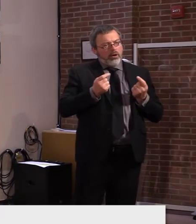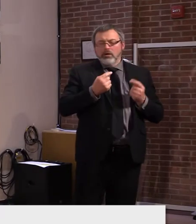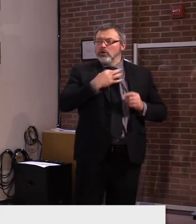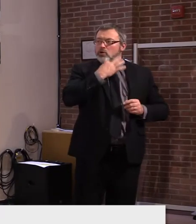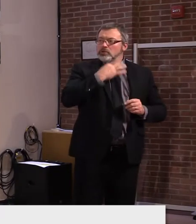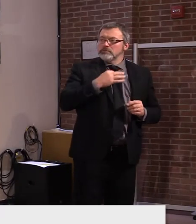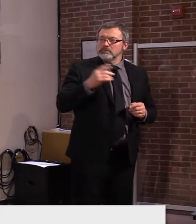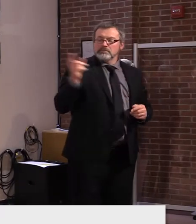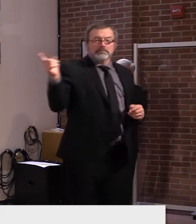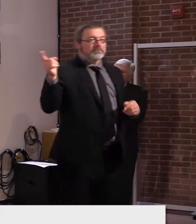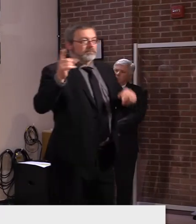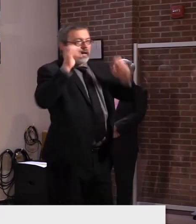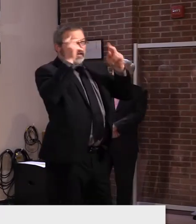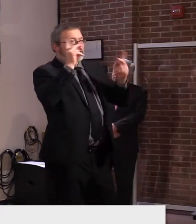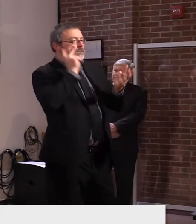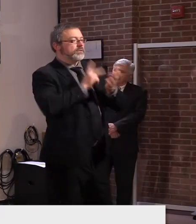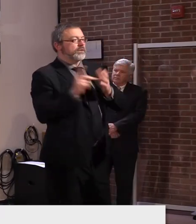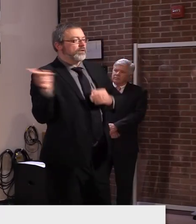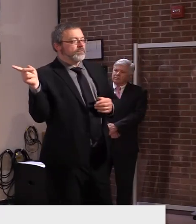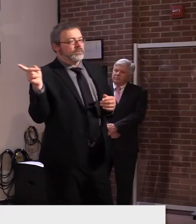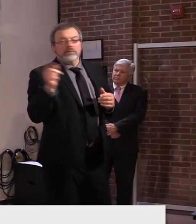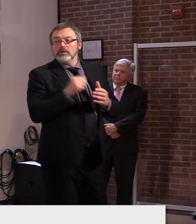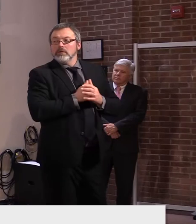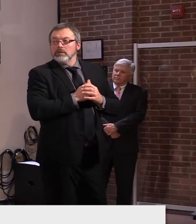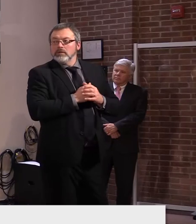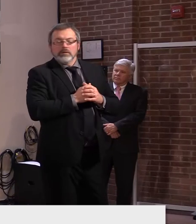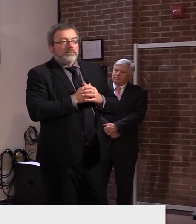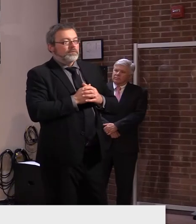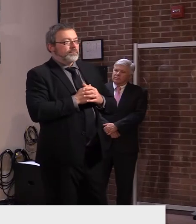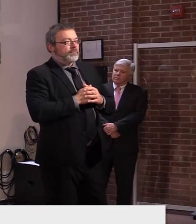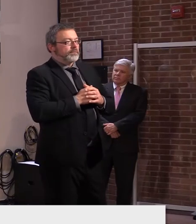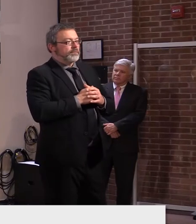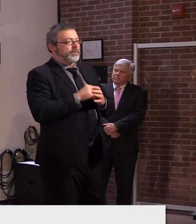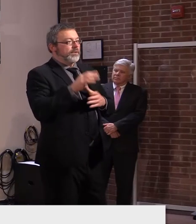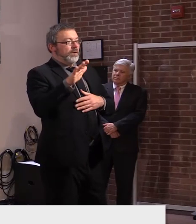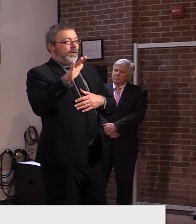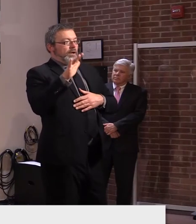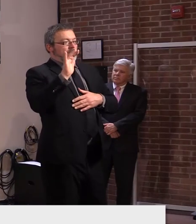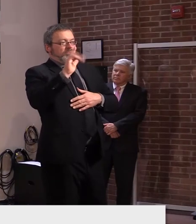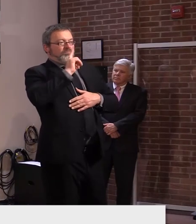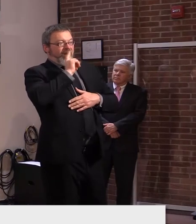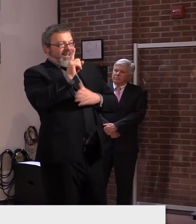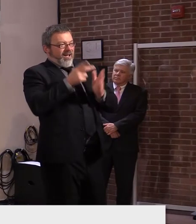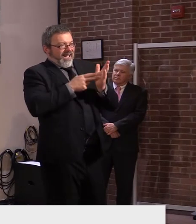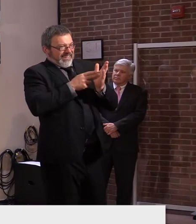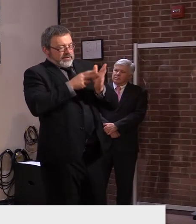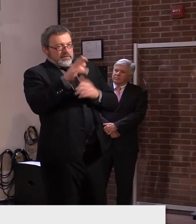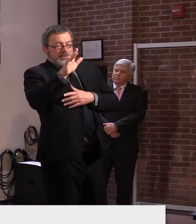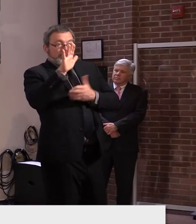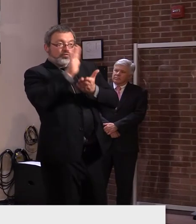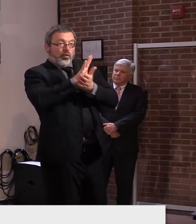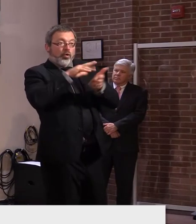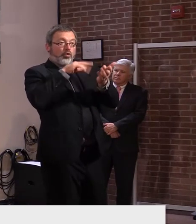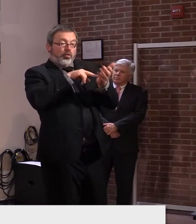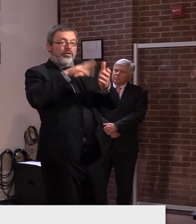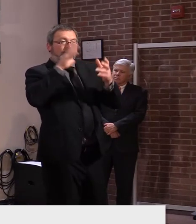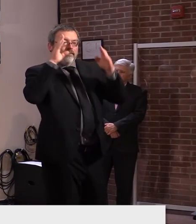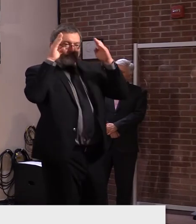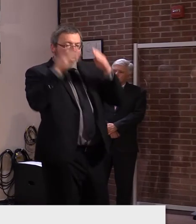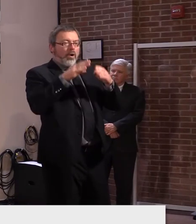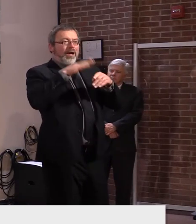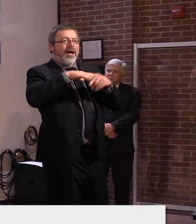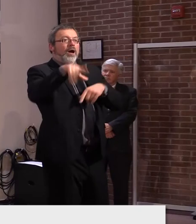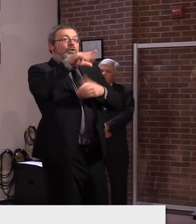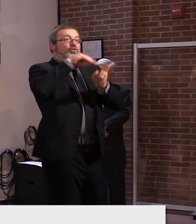Yes, hi. Just to the students that are enrolled in their school. So previously, you know, the school nurses always had access to the